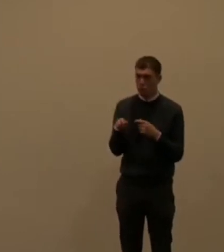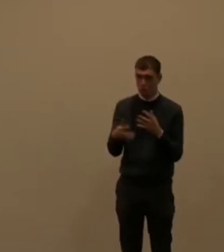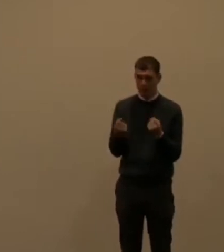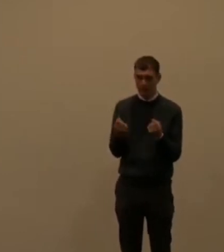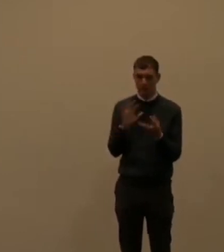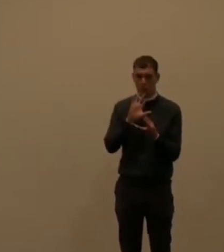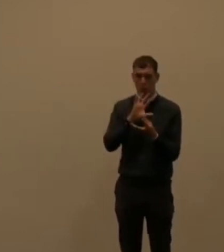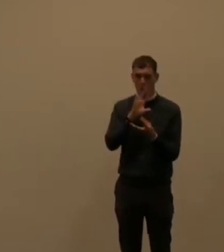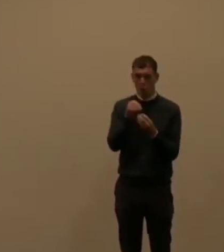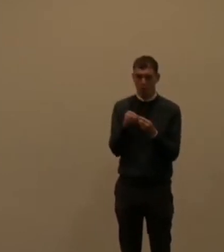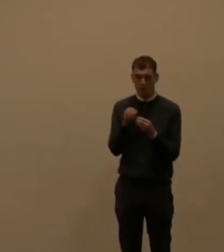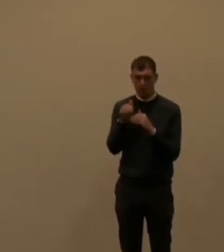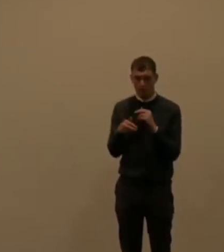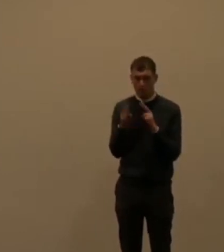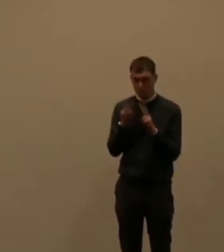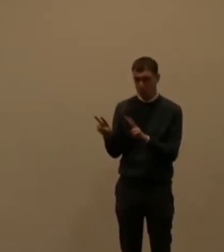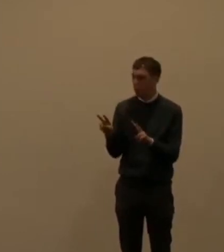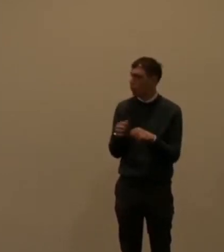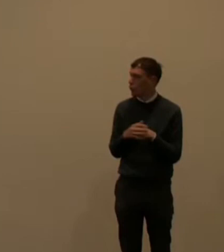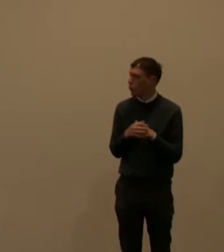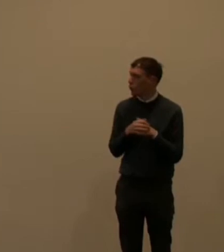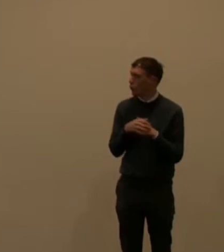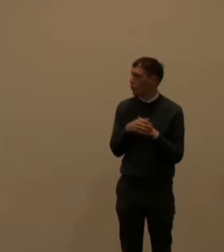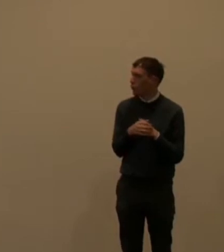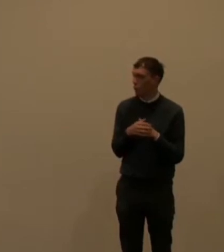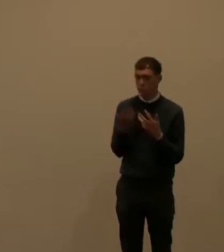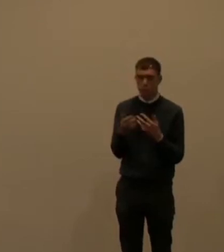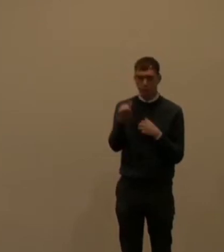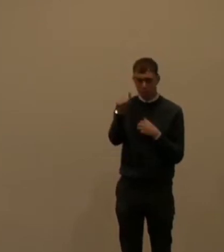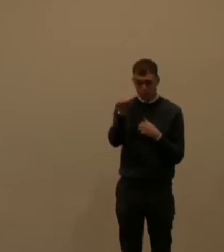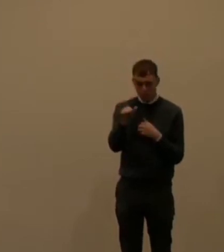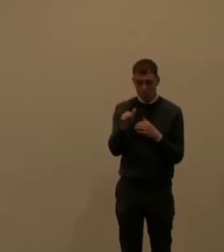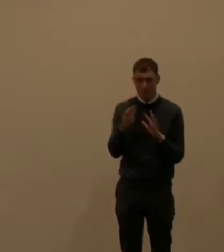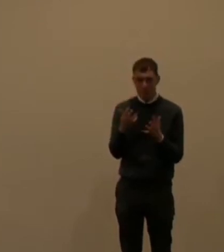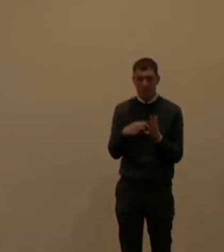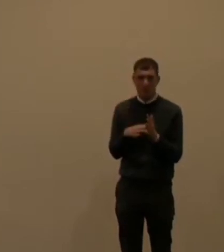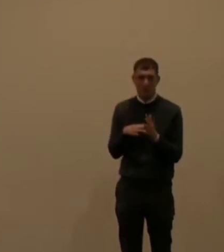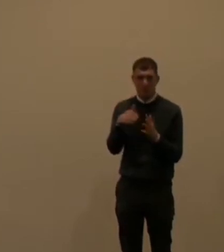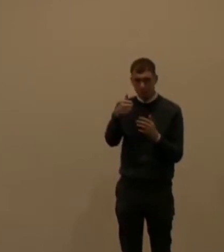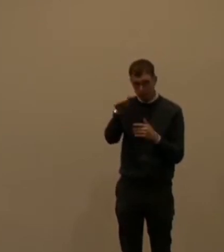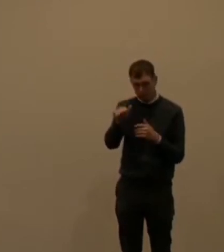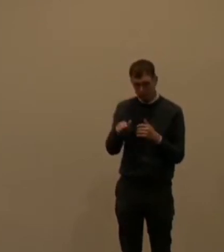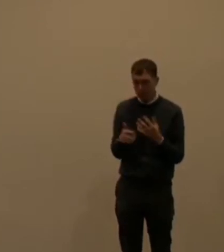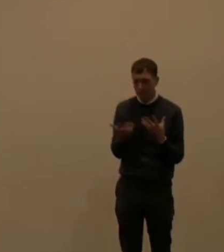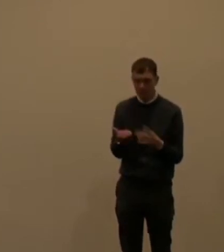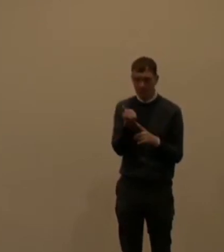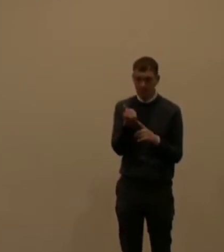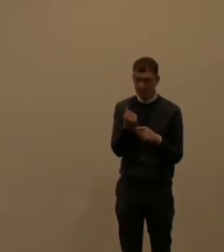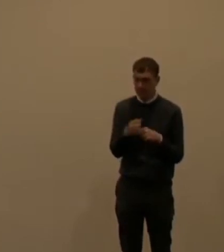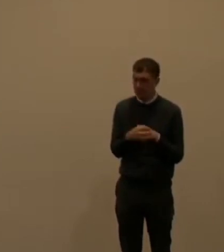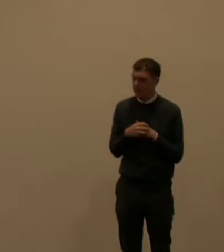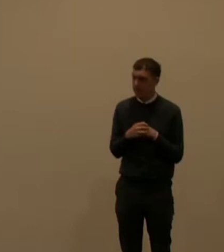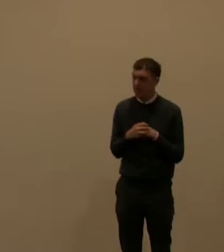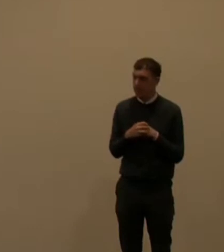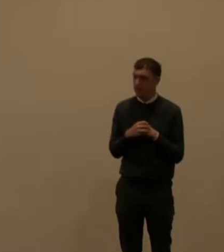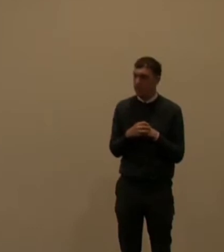overview. How good of an overview do you have if you need to scroll 10 minutes to actually find the information? And then you